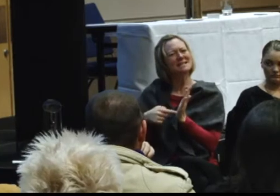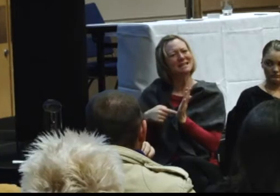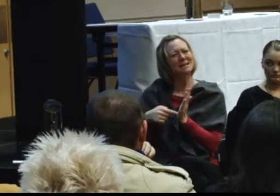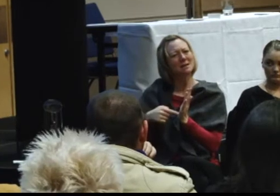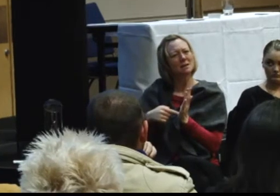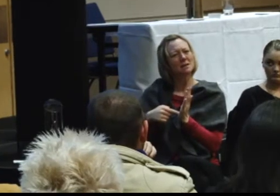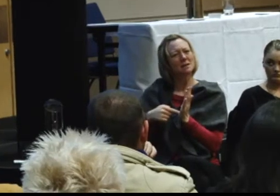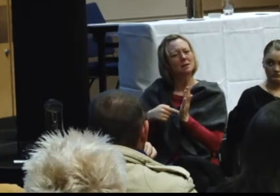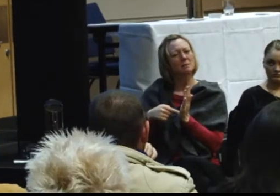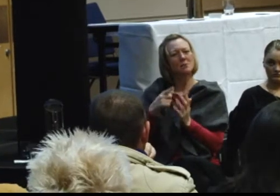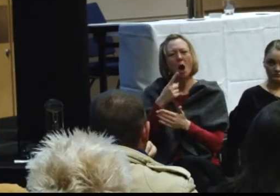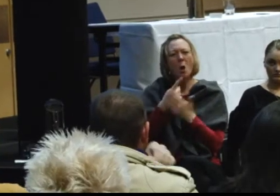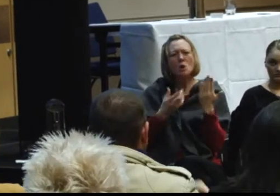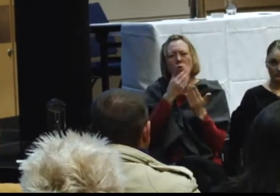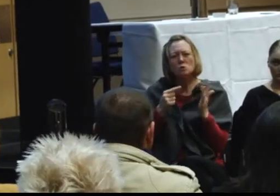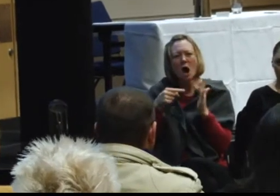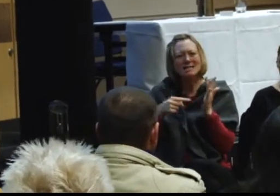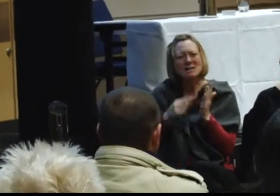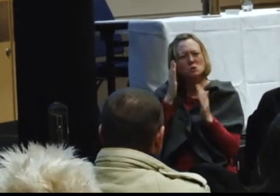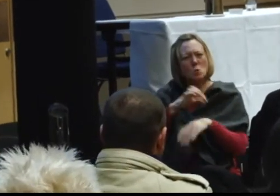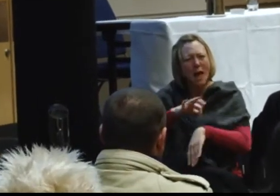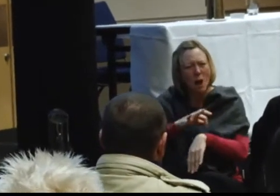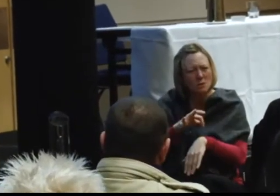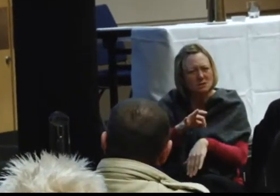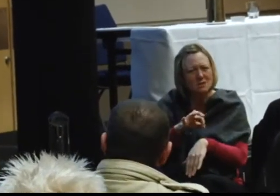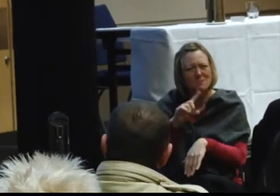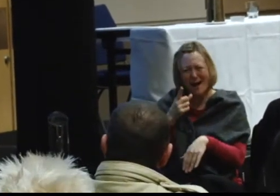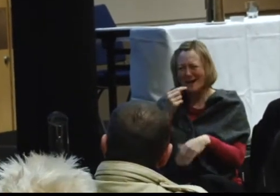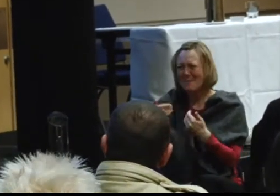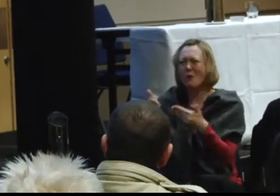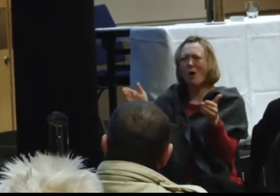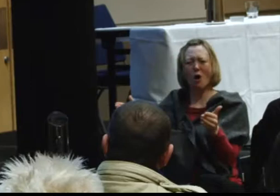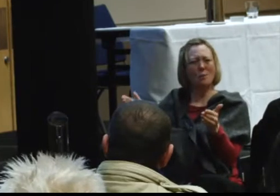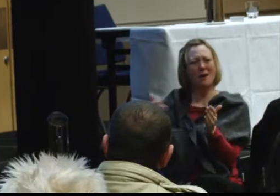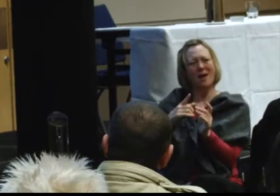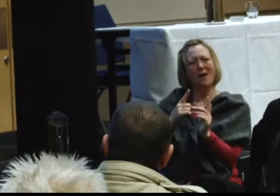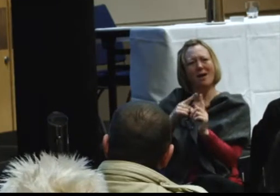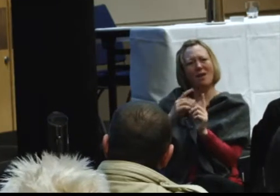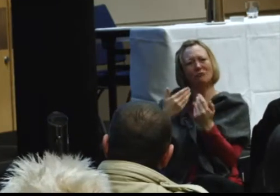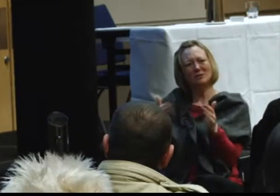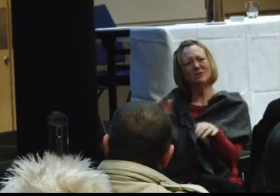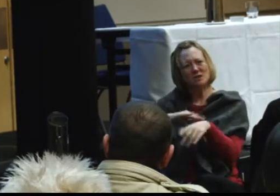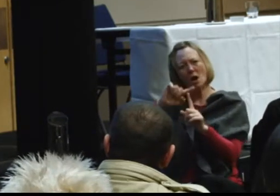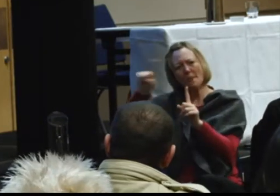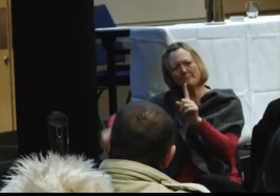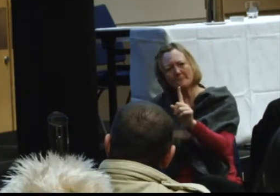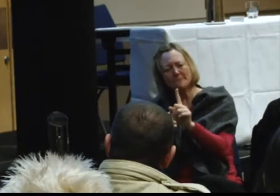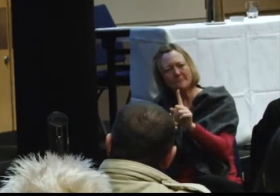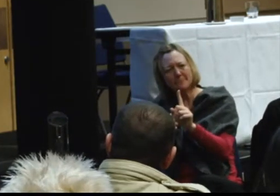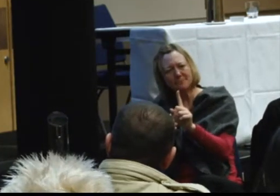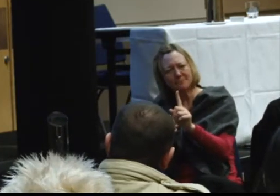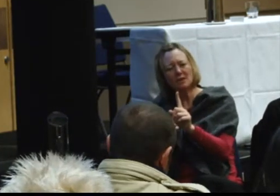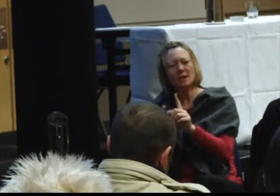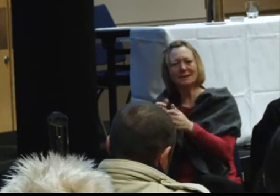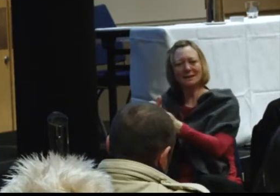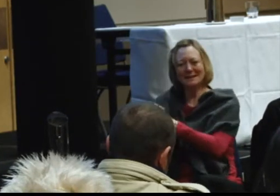outside of school hours could be made available with minimal supervision from somebody who just keeps the students from doing something illegal,